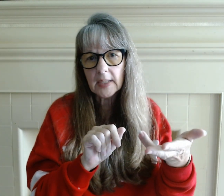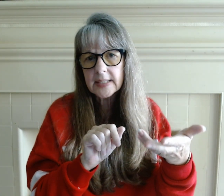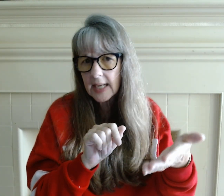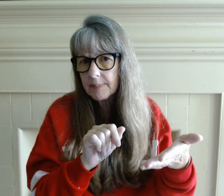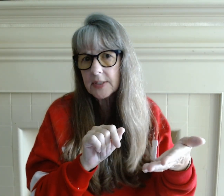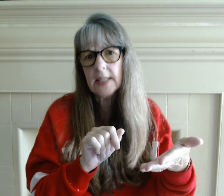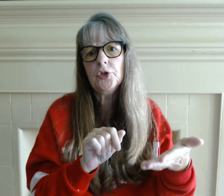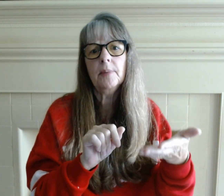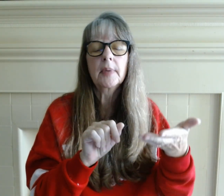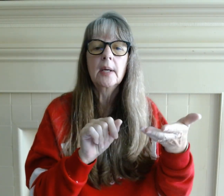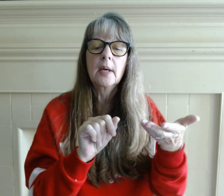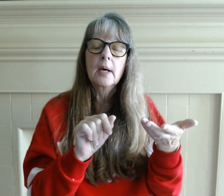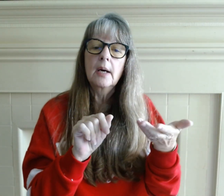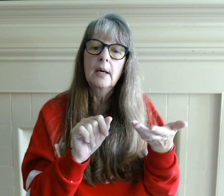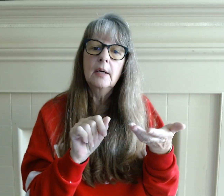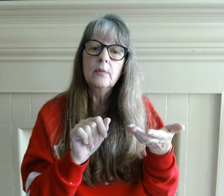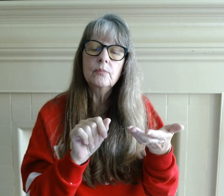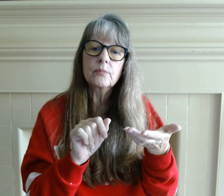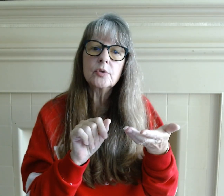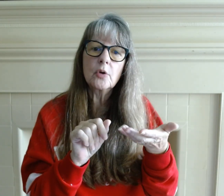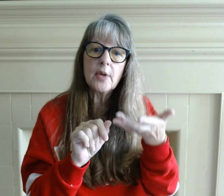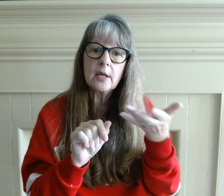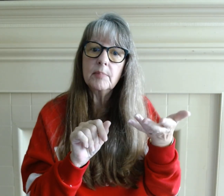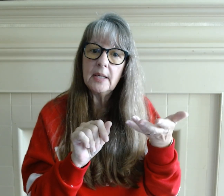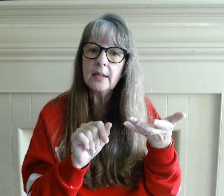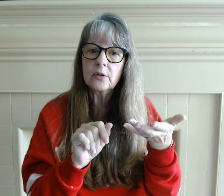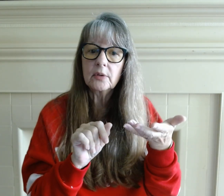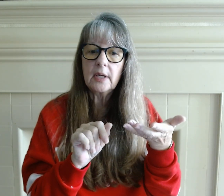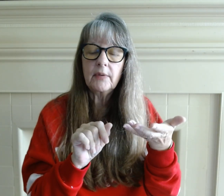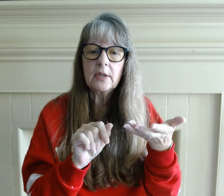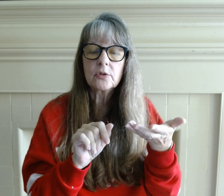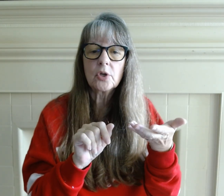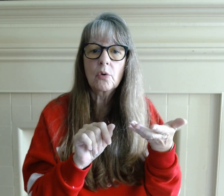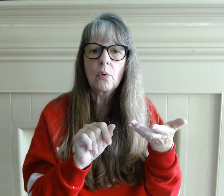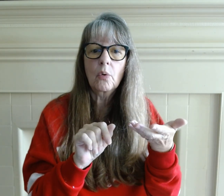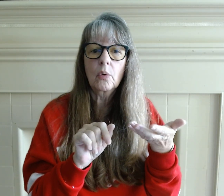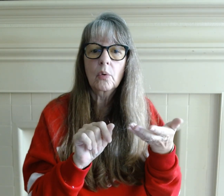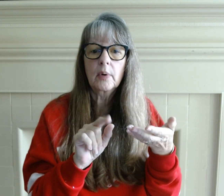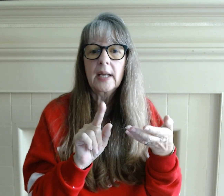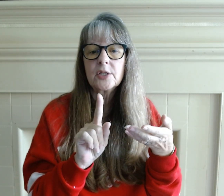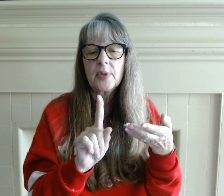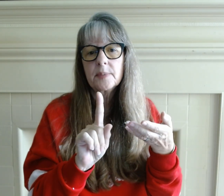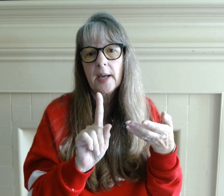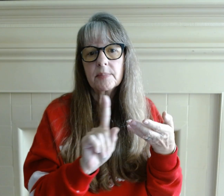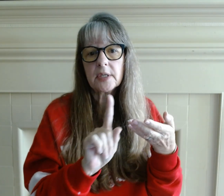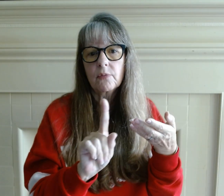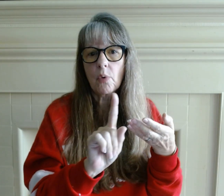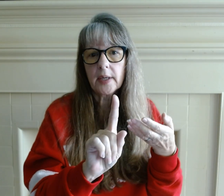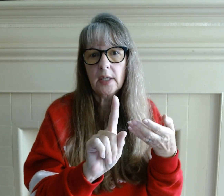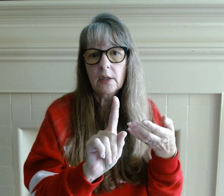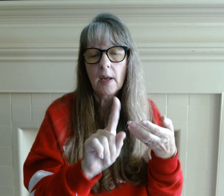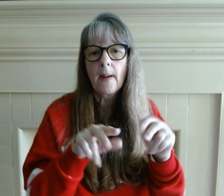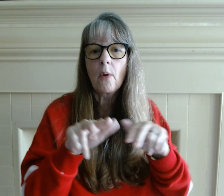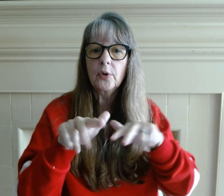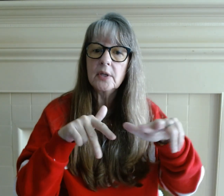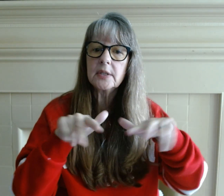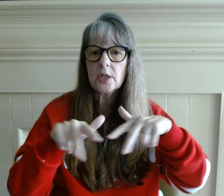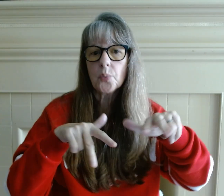escape into Egypt. So that could be it. They're leaving. So he's by himself walking, or you could say he's